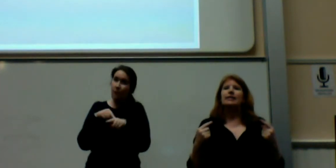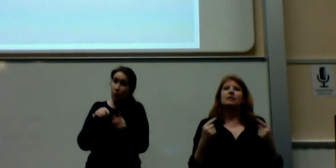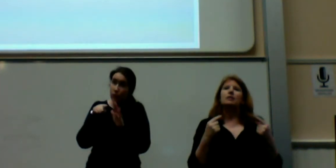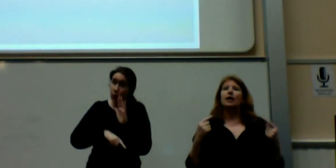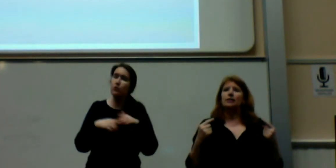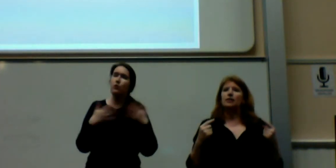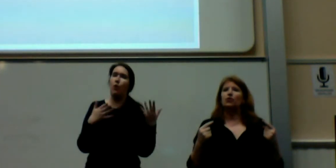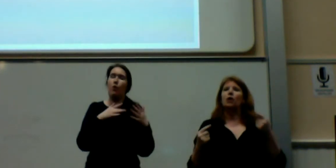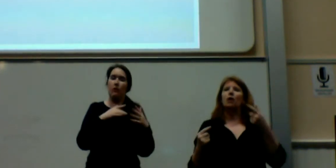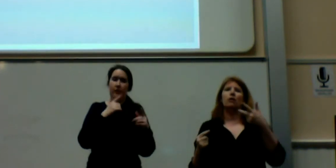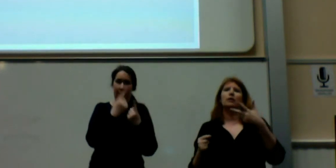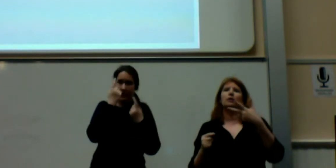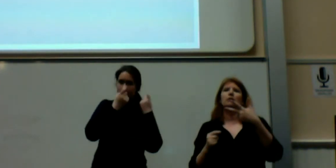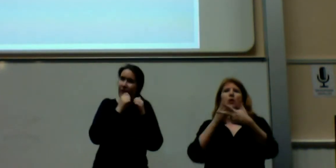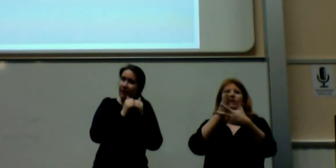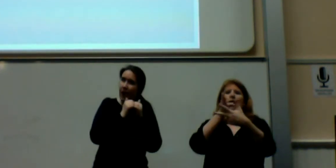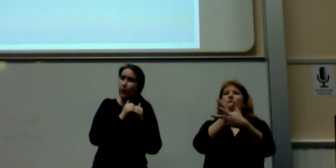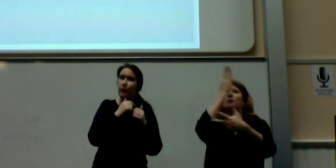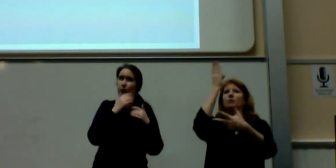And it's not as if